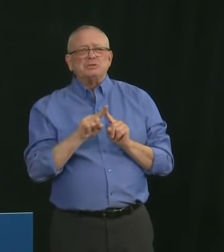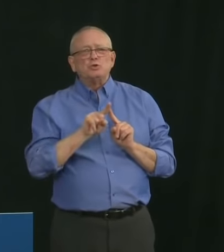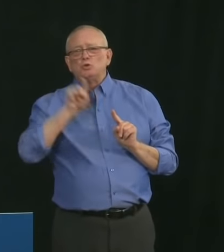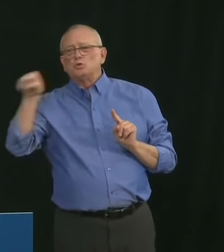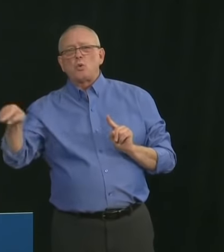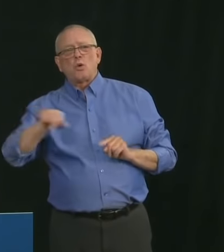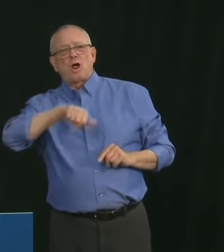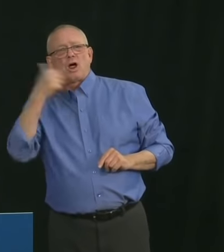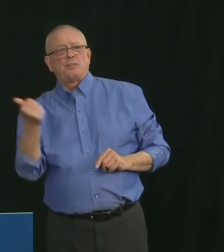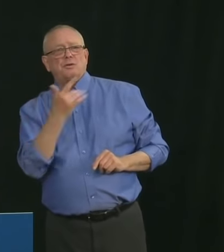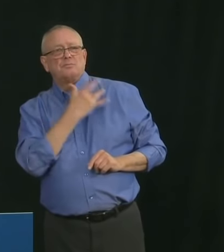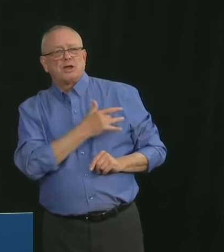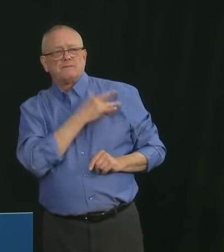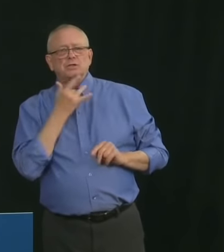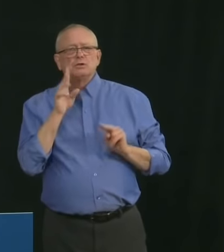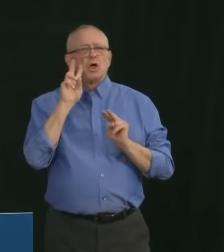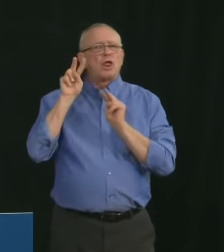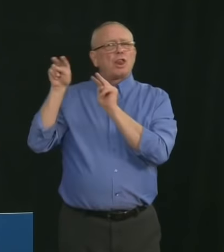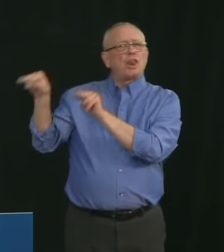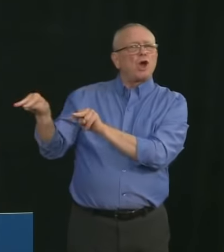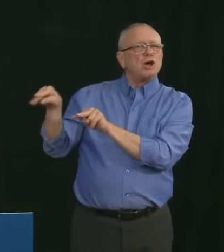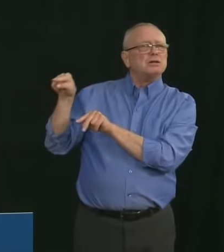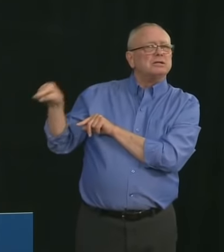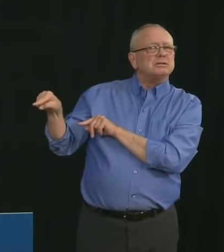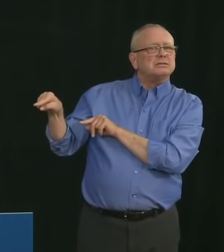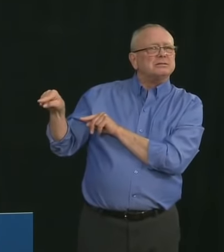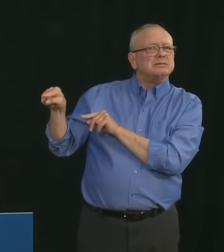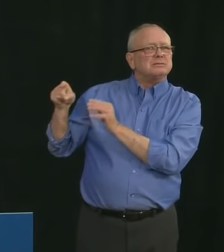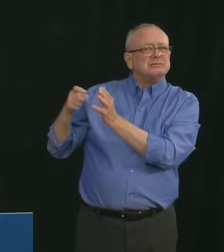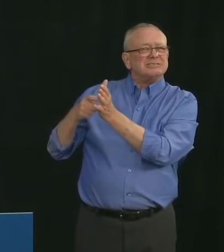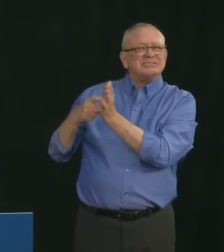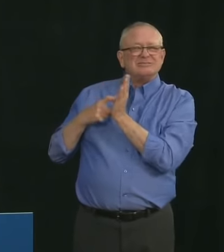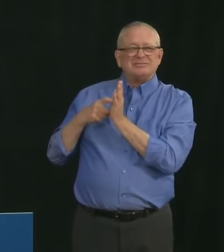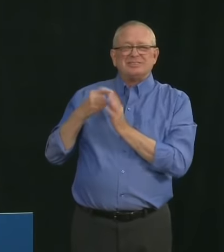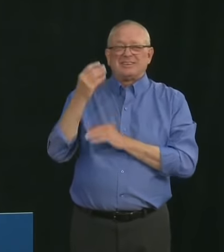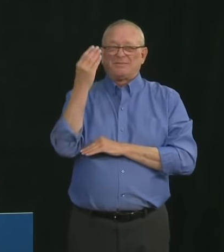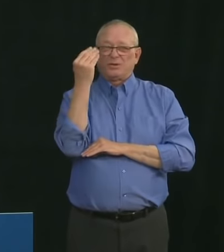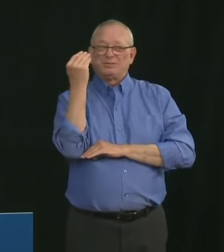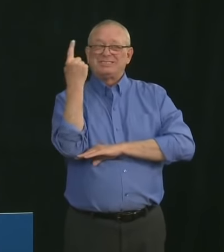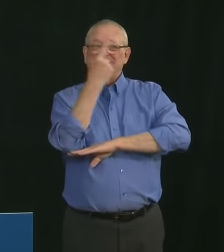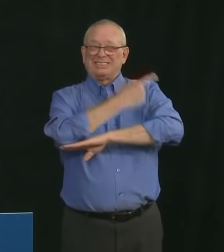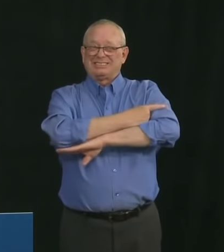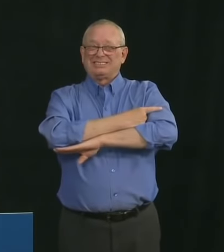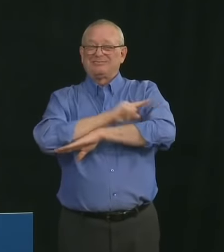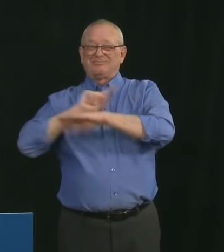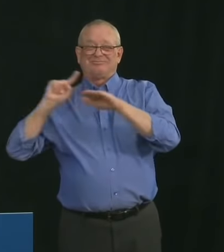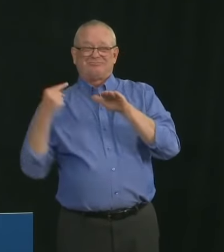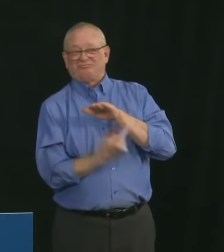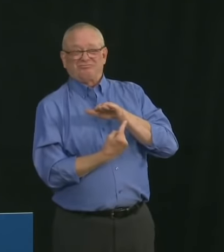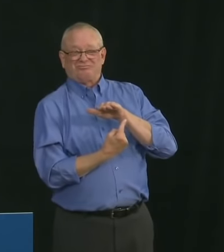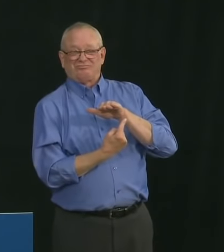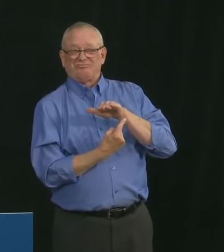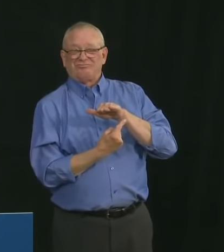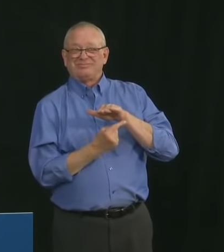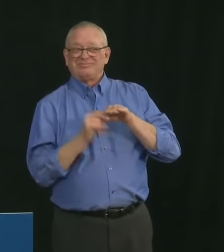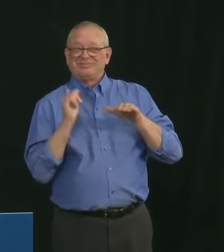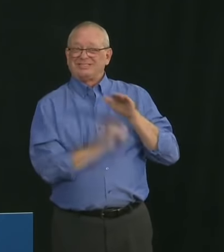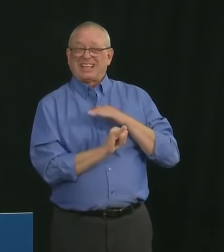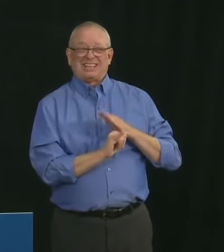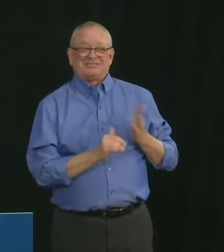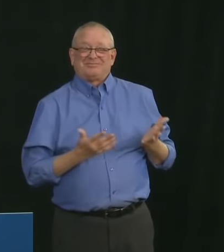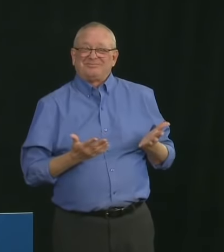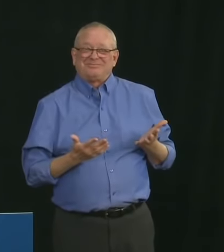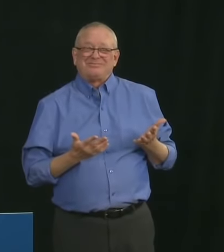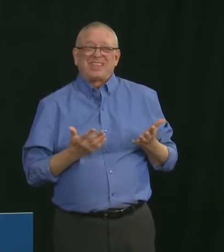an individual is going into that province from another province, and there are also provinces that are not allowing non-residents to